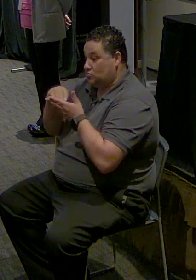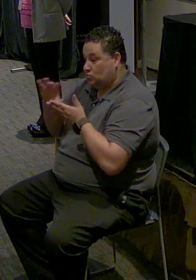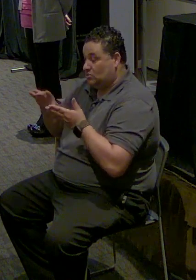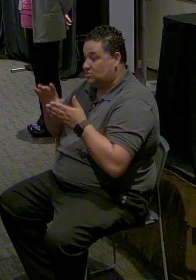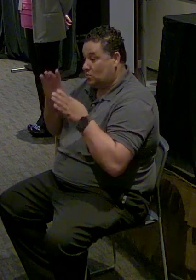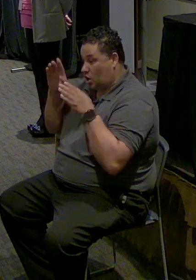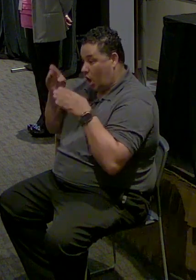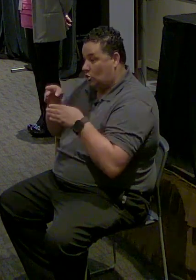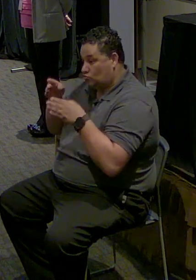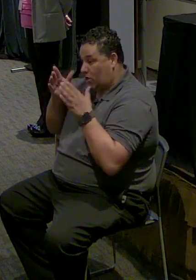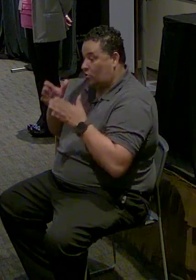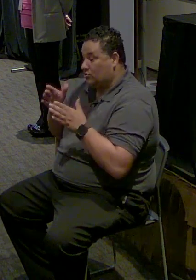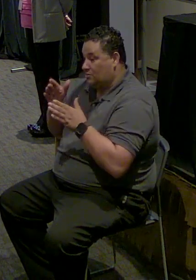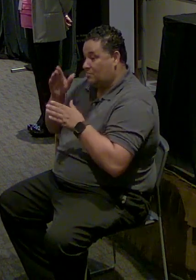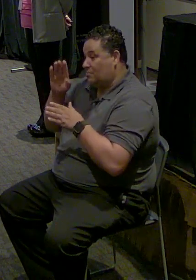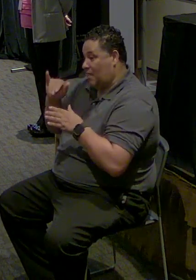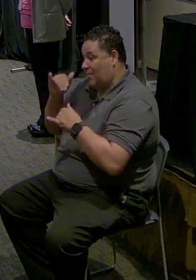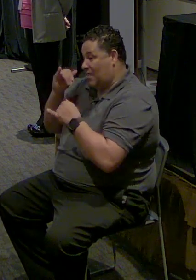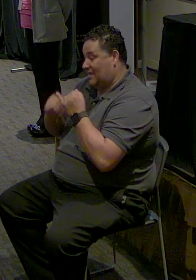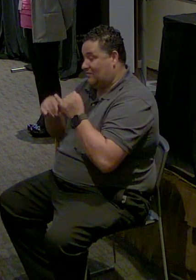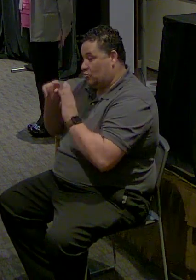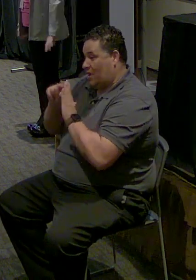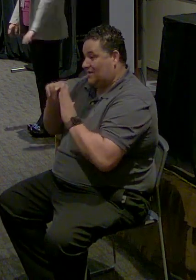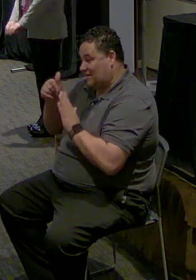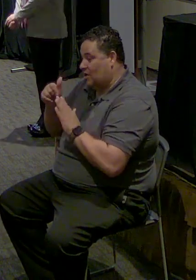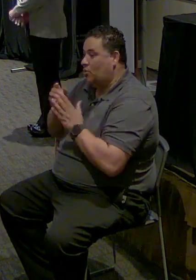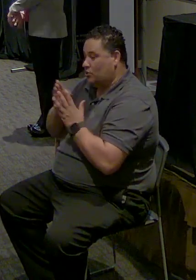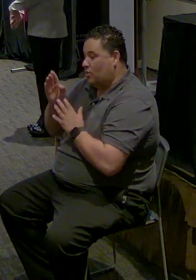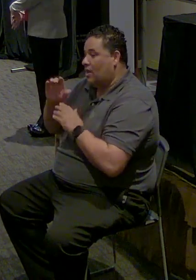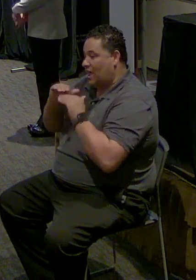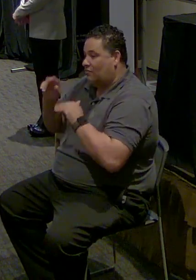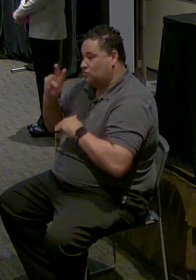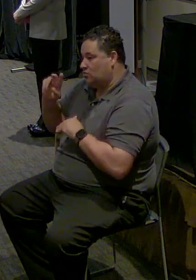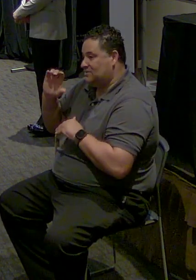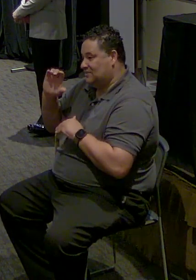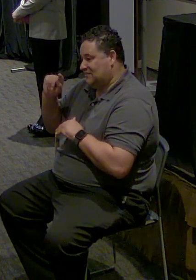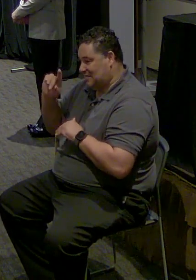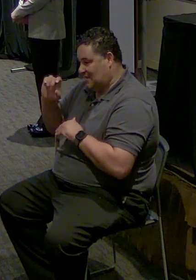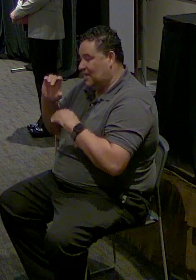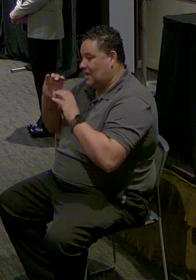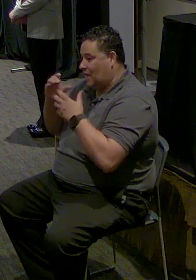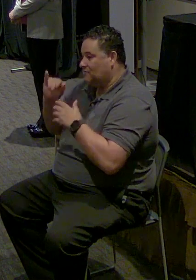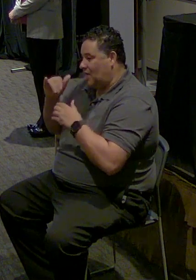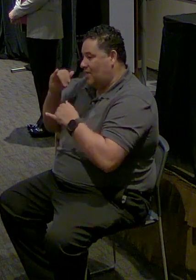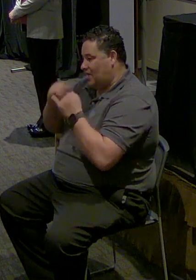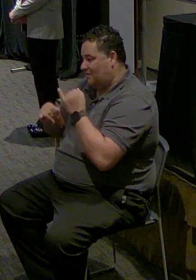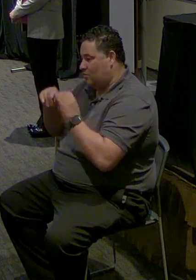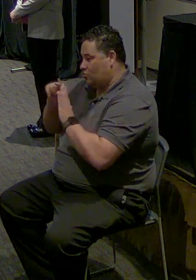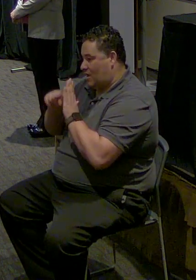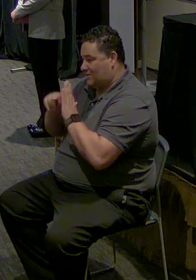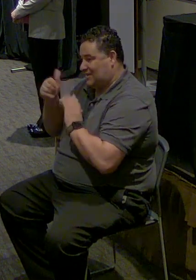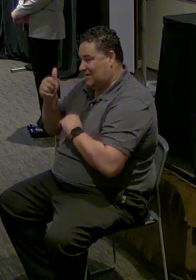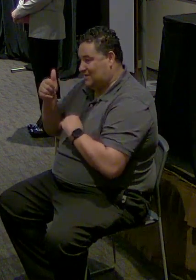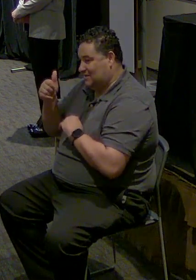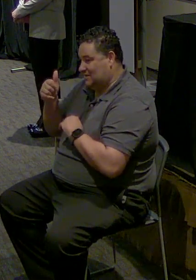end of grade 10, so they've gone through a level 2 CTE class by the end of grade 10,